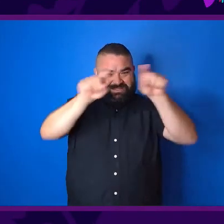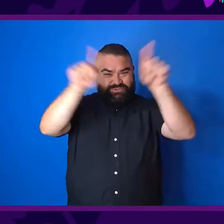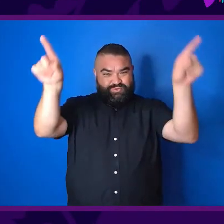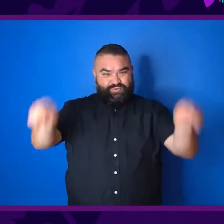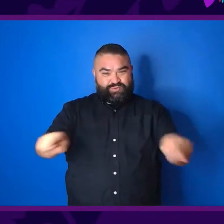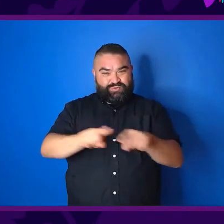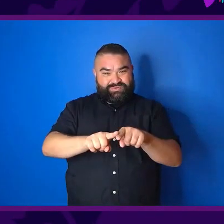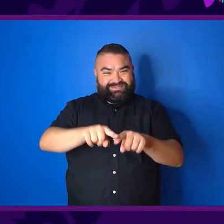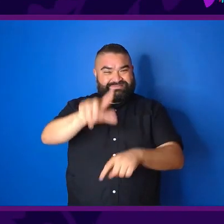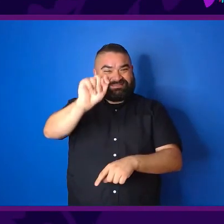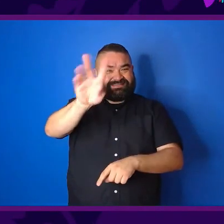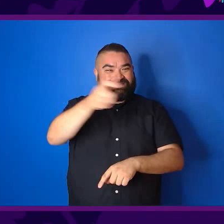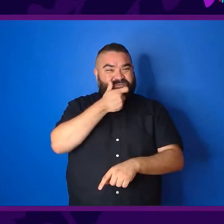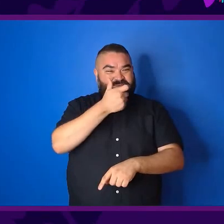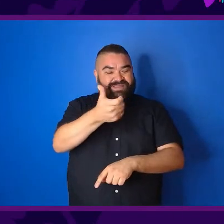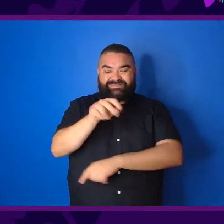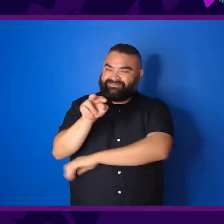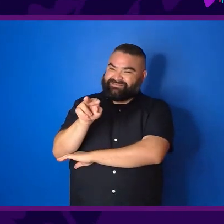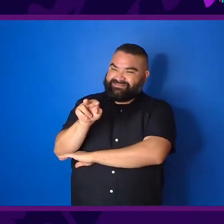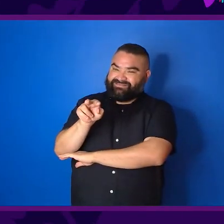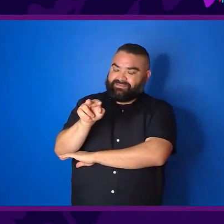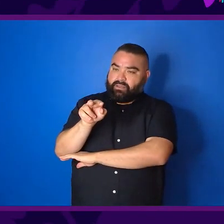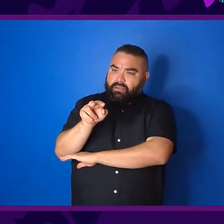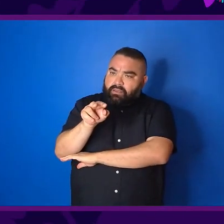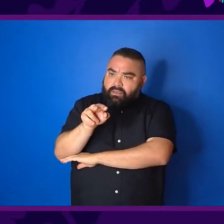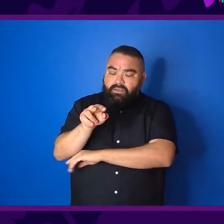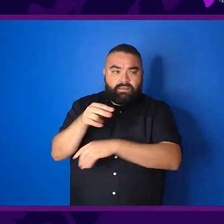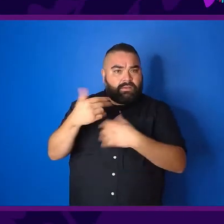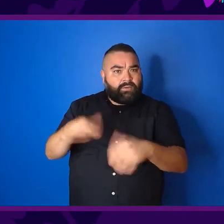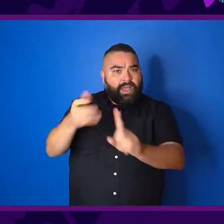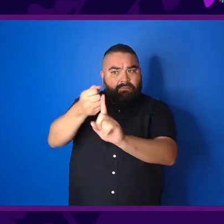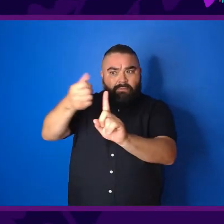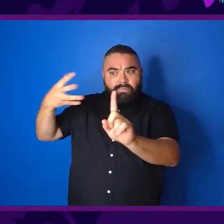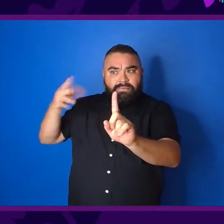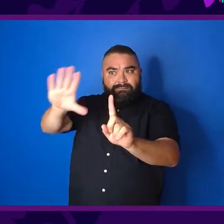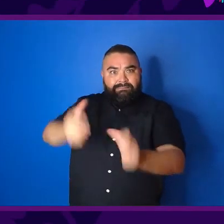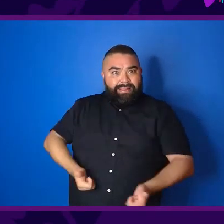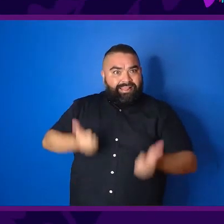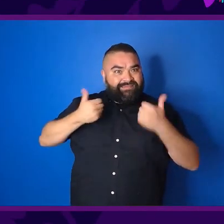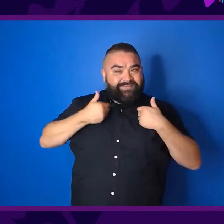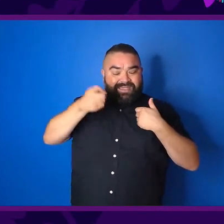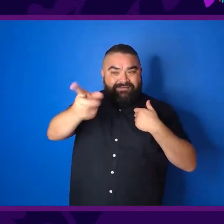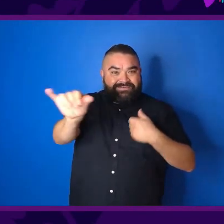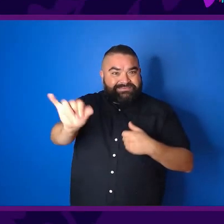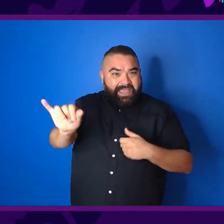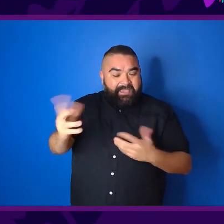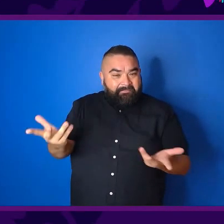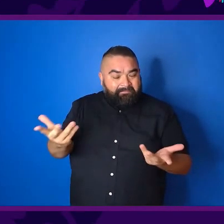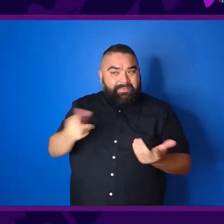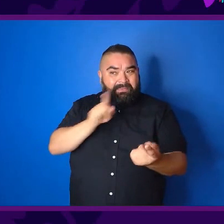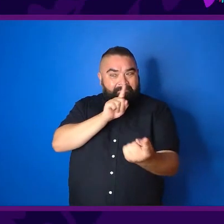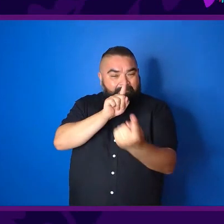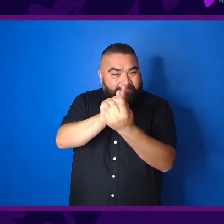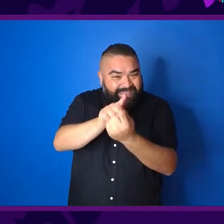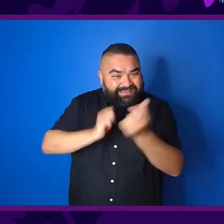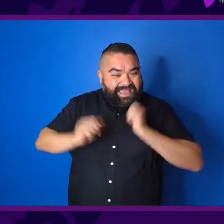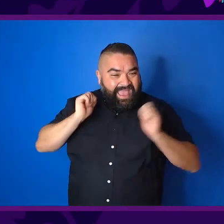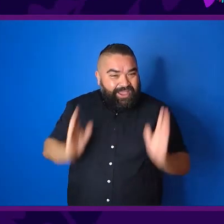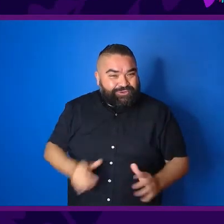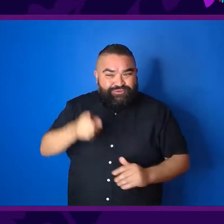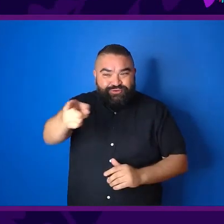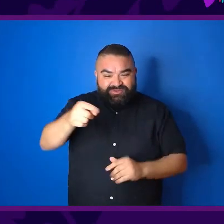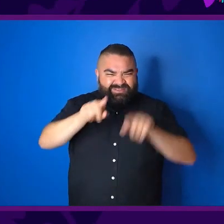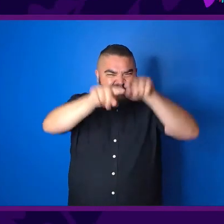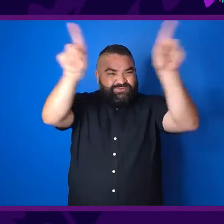realize that so many of them have another life where, especially people that you come across, they can be on the screen, but also they have